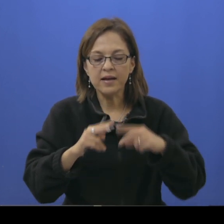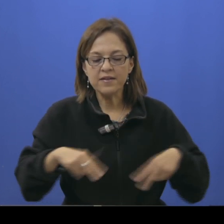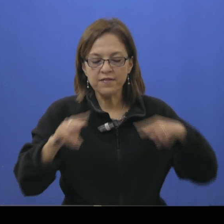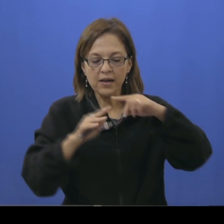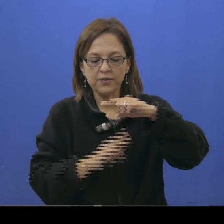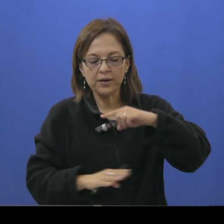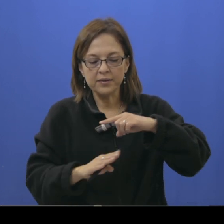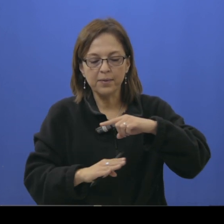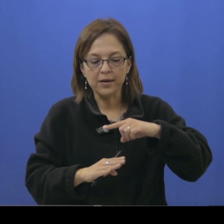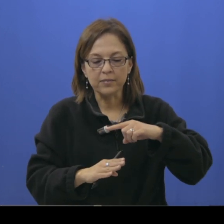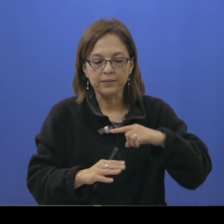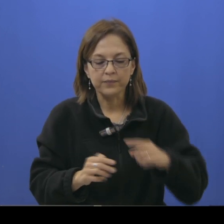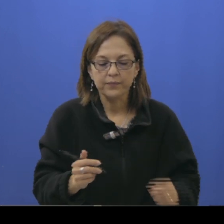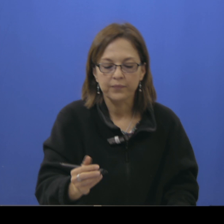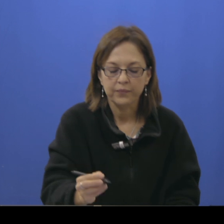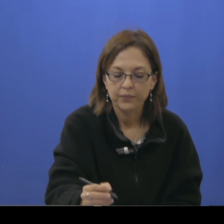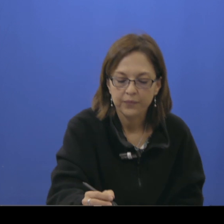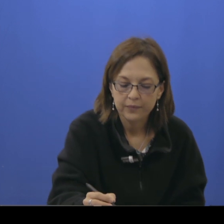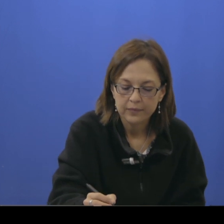and the value at the bottom.